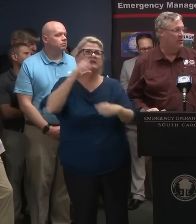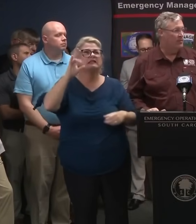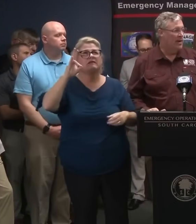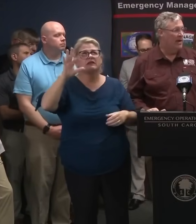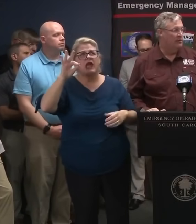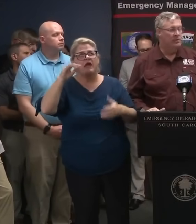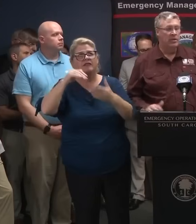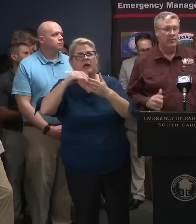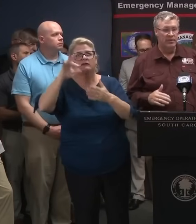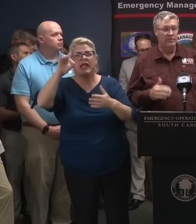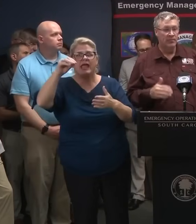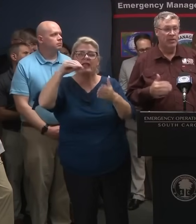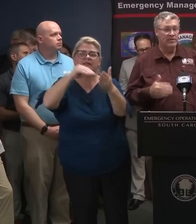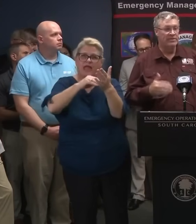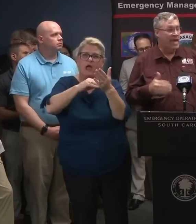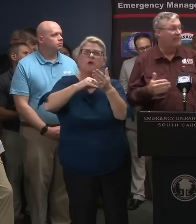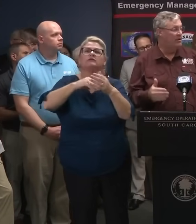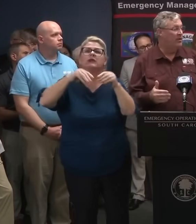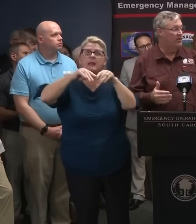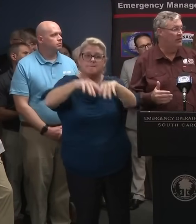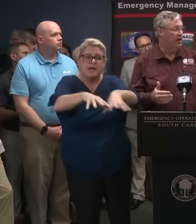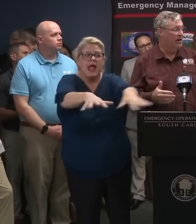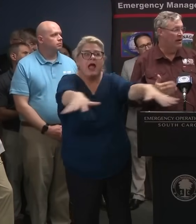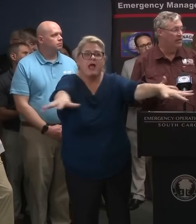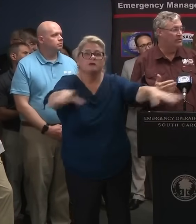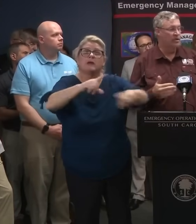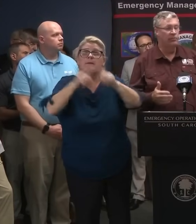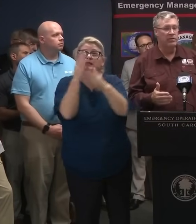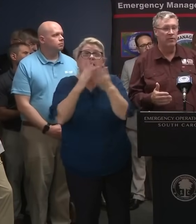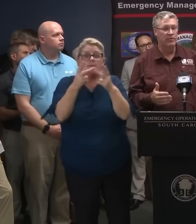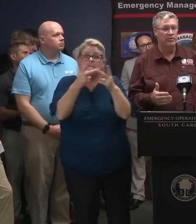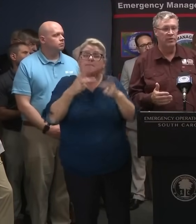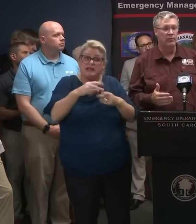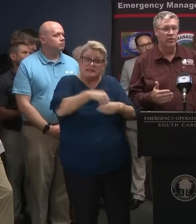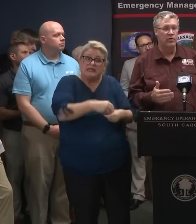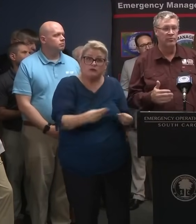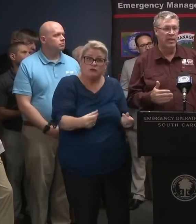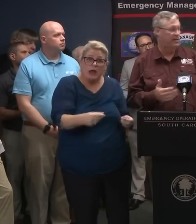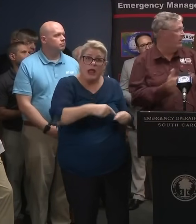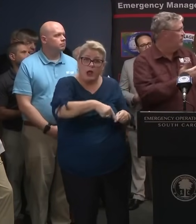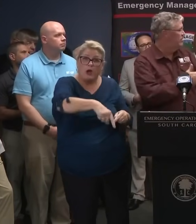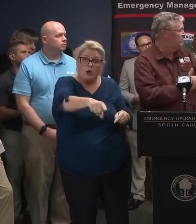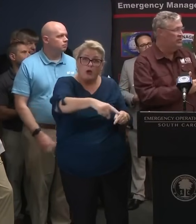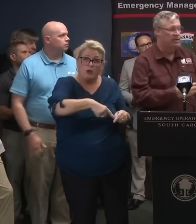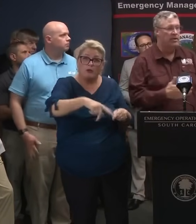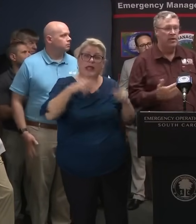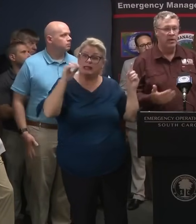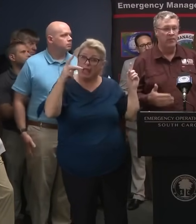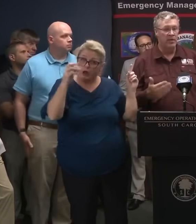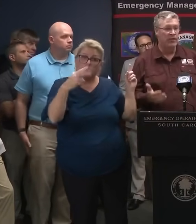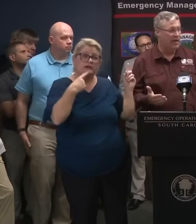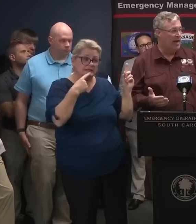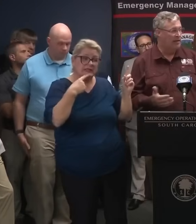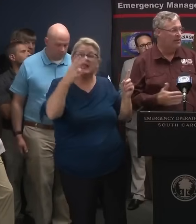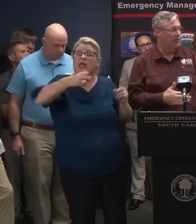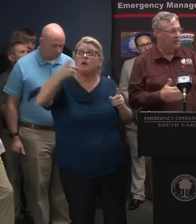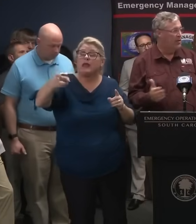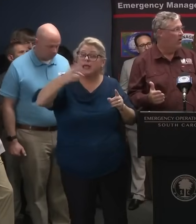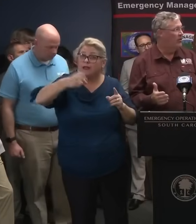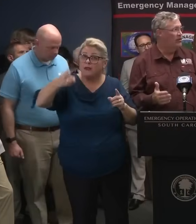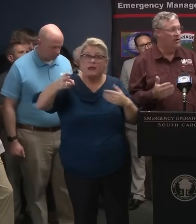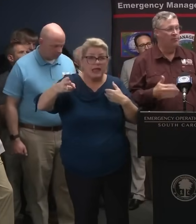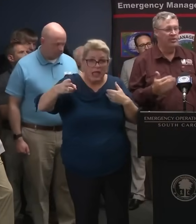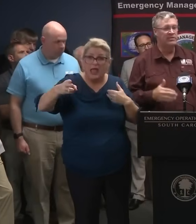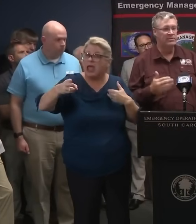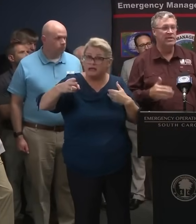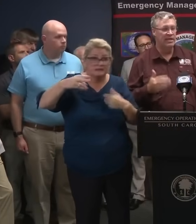80,000 miles. But some places have done underground, and I would make sure everyone knows that. Keller mentioned it, Hilton Head Island,